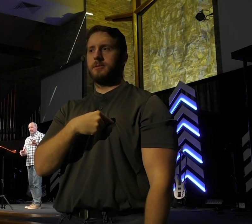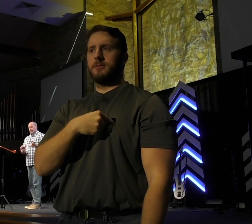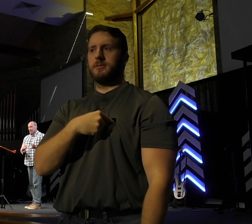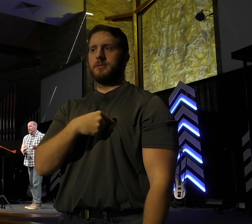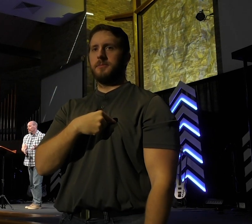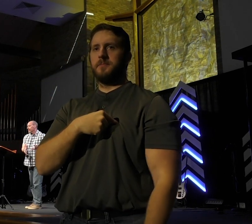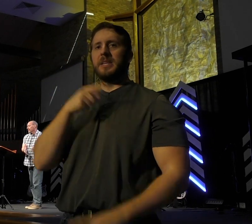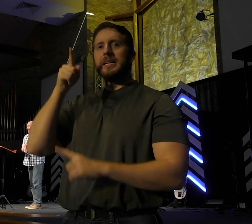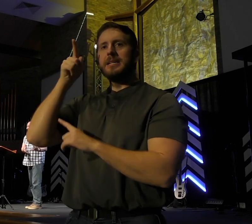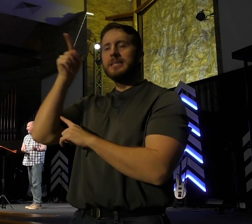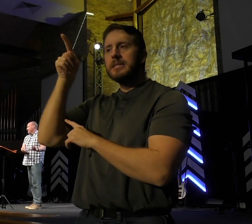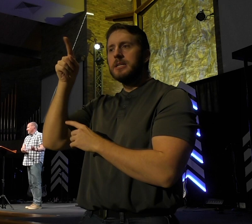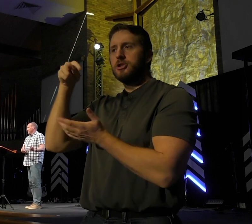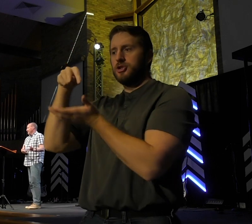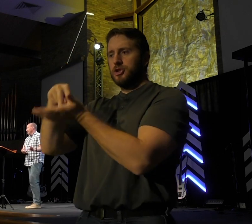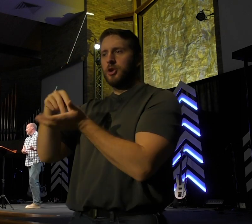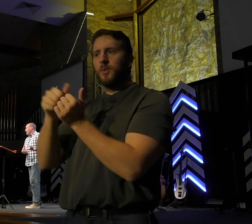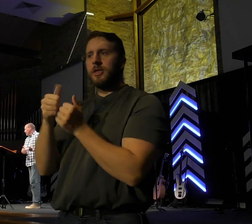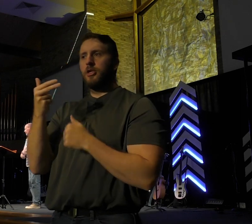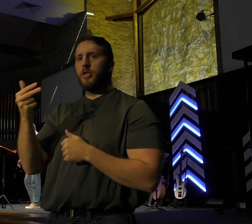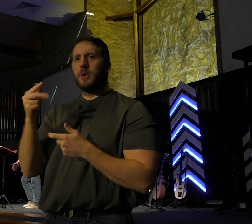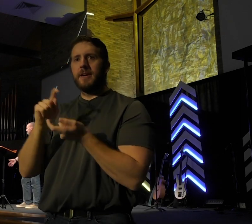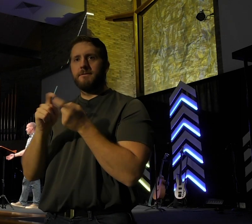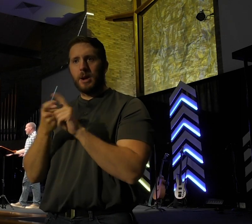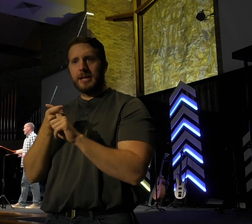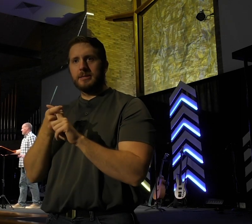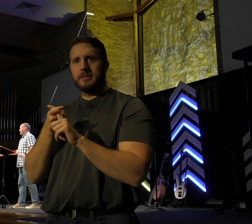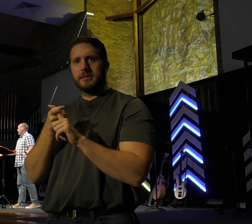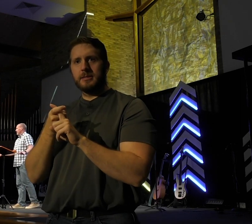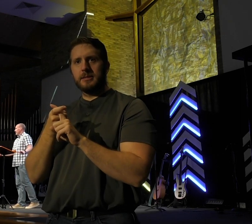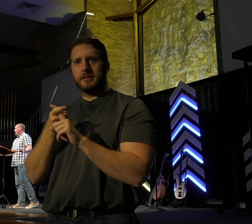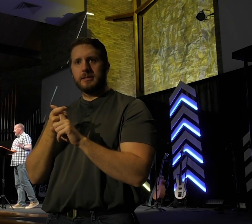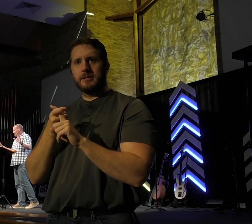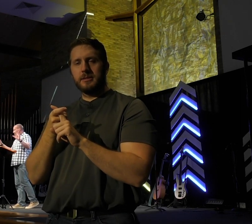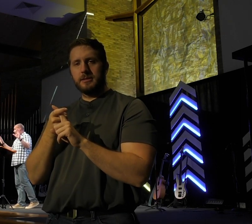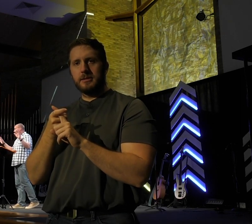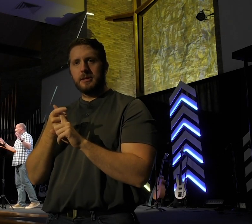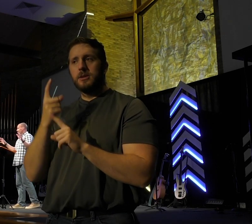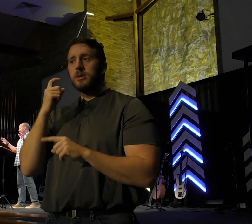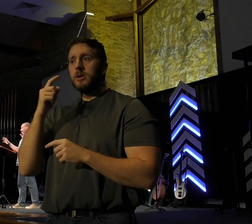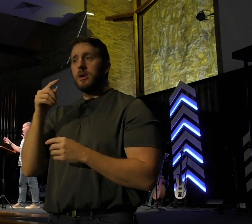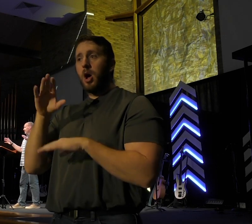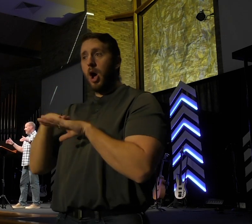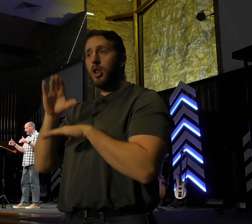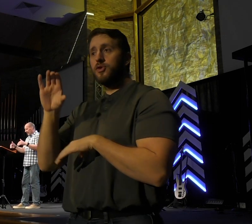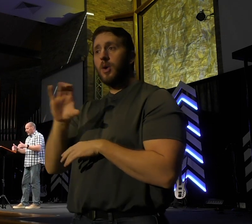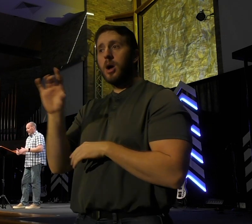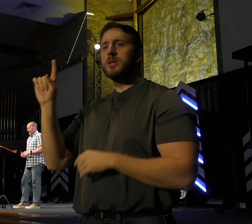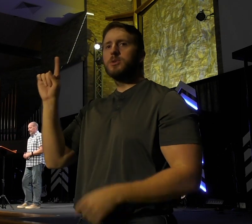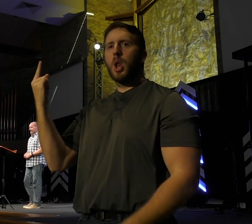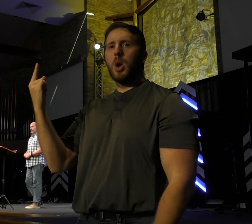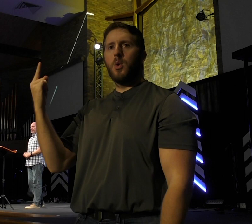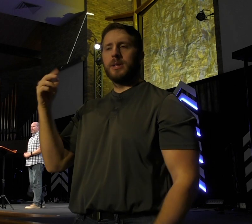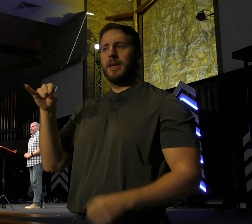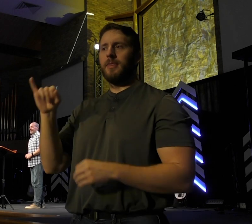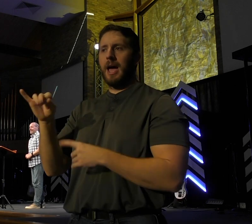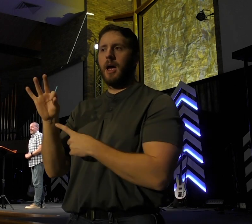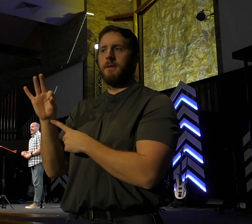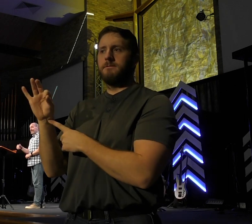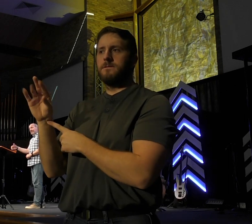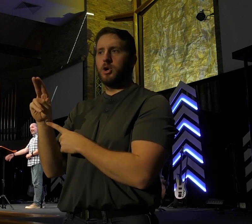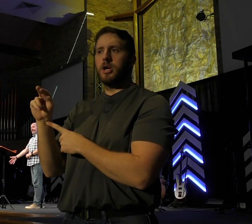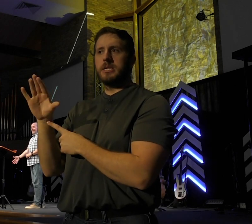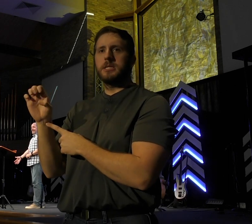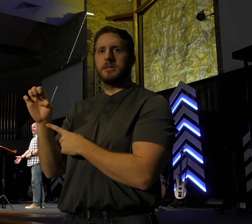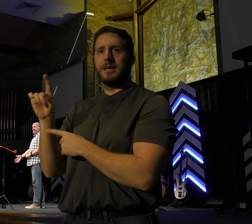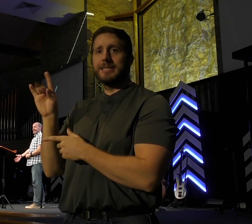He stood with the three friends in the furnace, but when he went to the cross, he stood alone in that furnace.